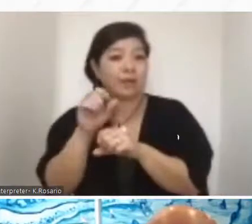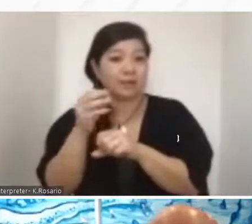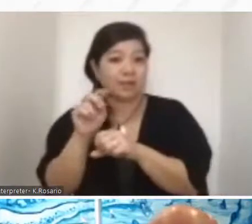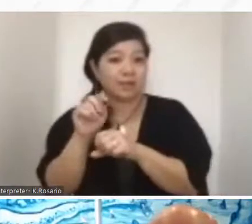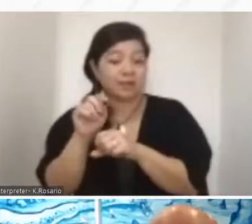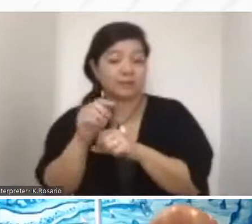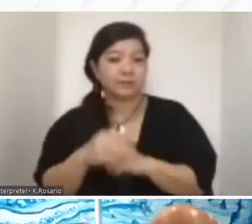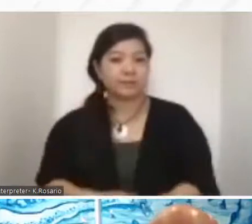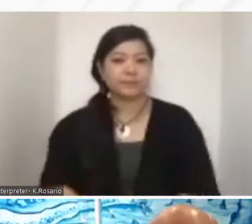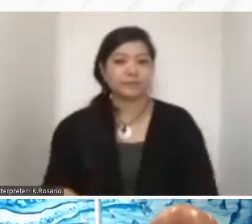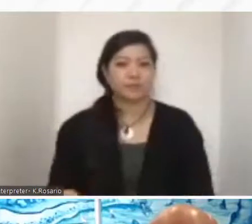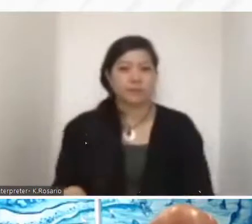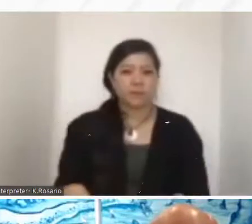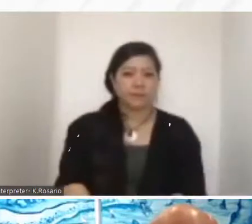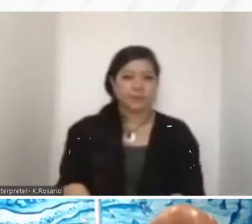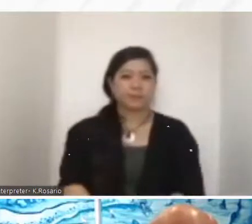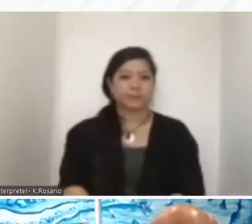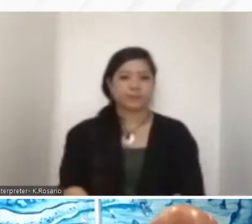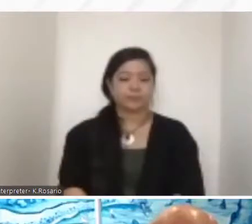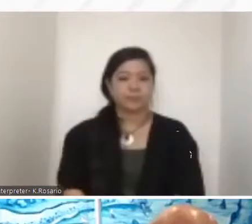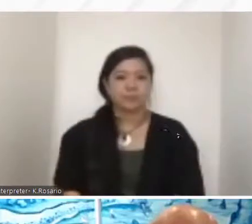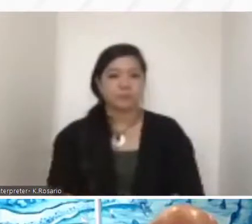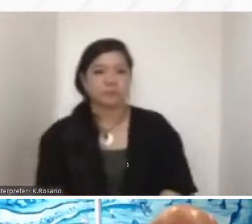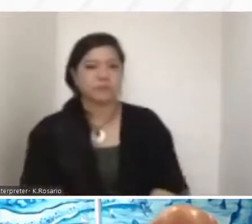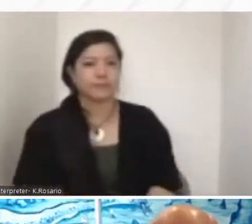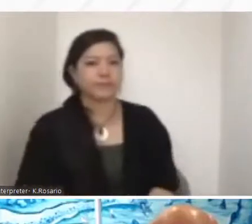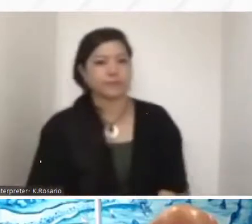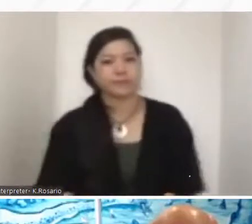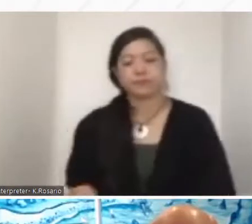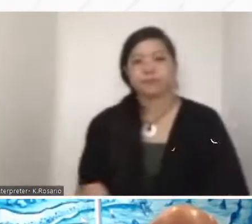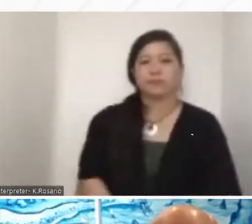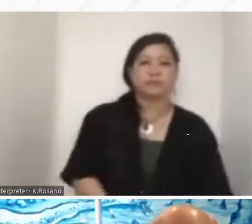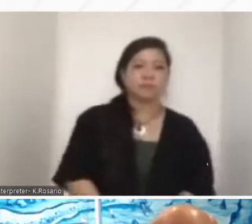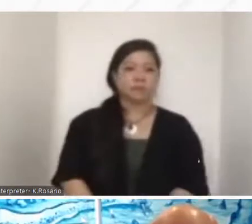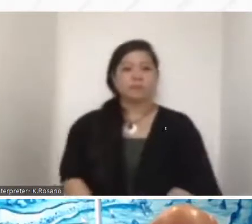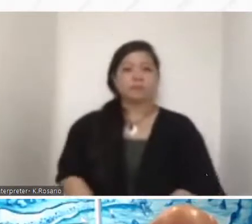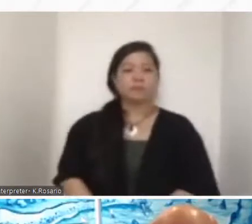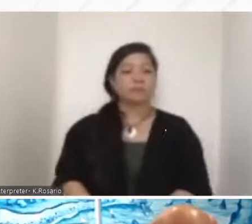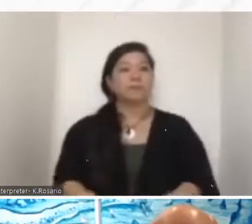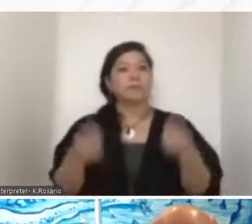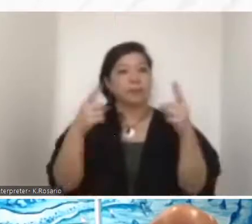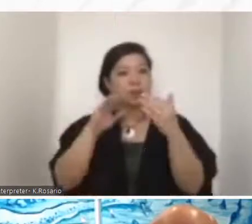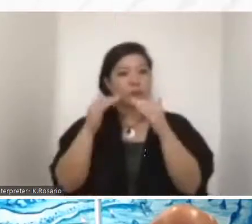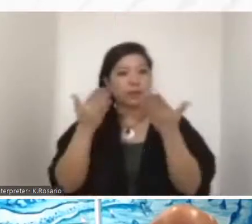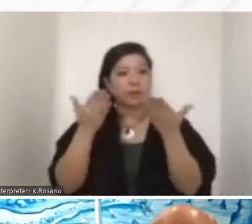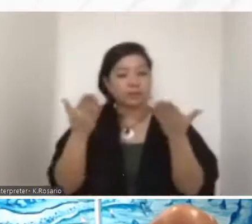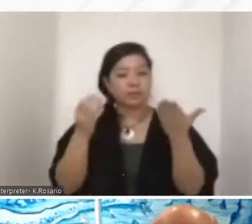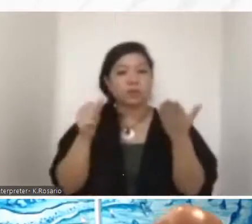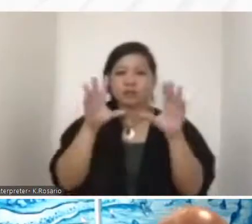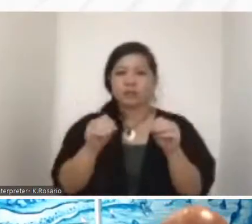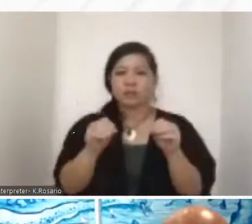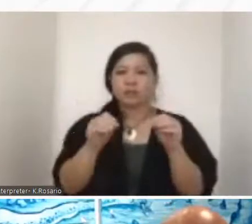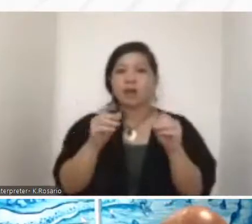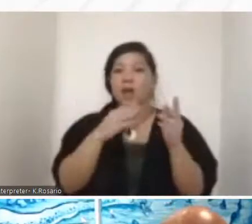was happening in public places and public gatherings. And we shut down a lot of these public gatherings, and people also